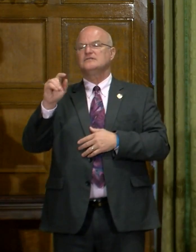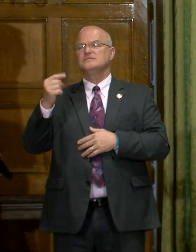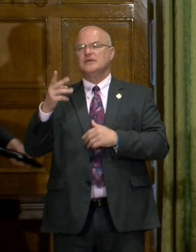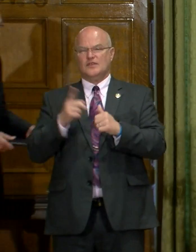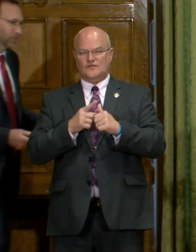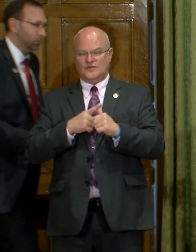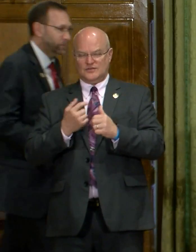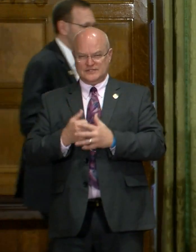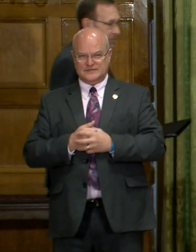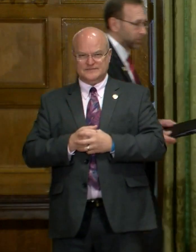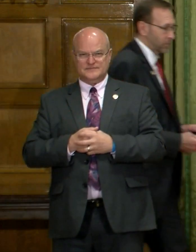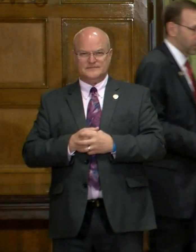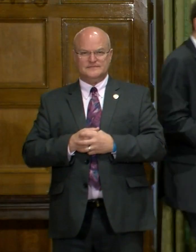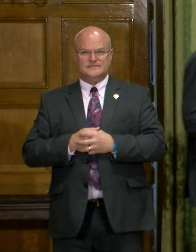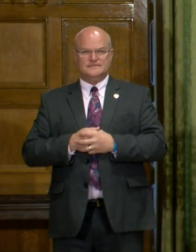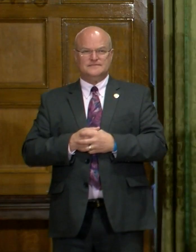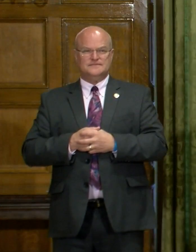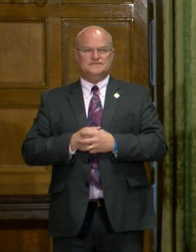first.